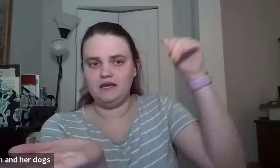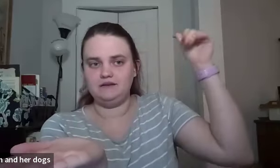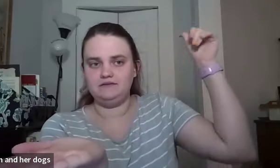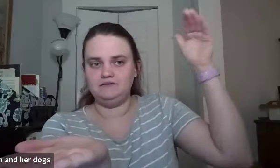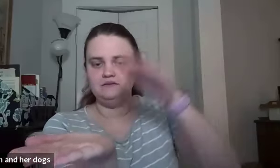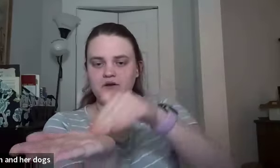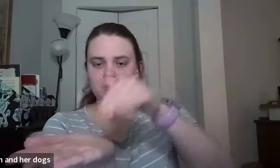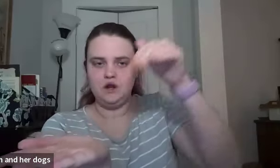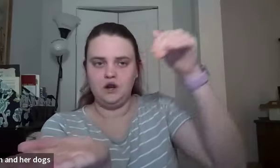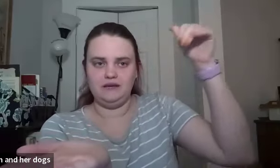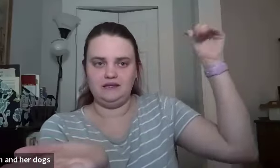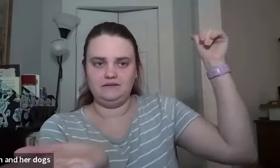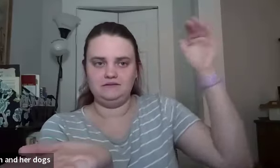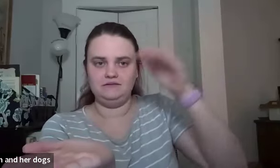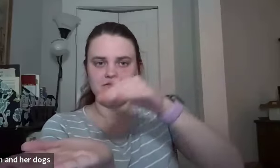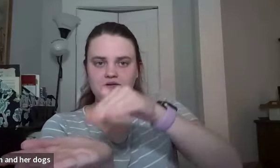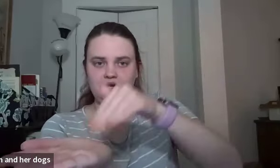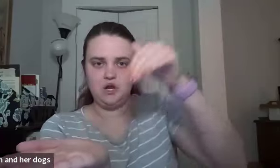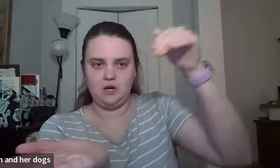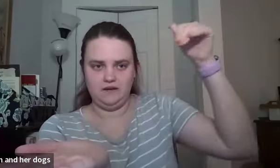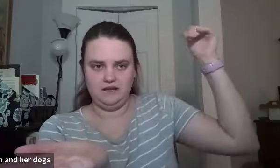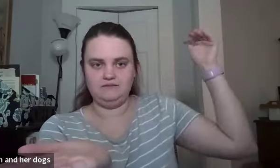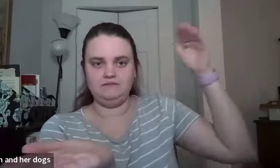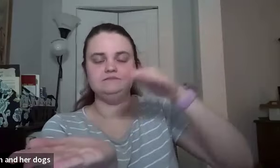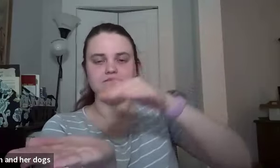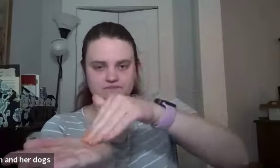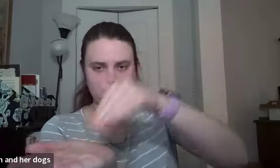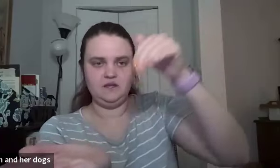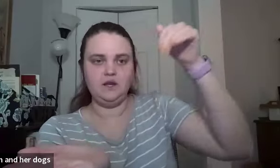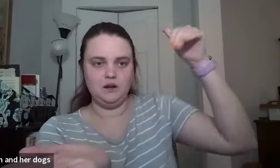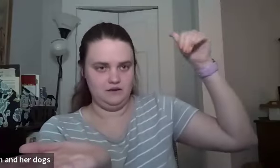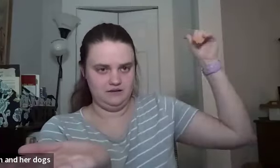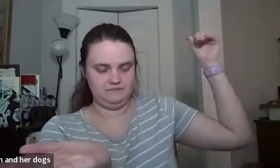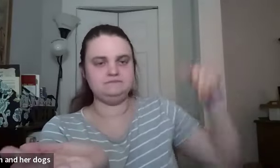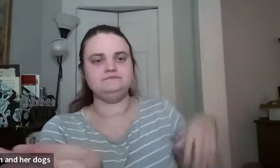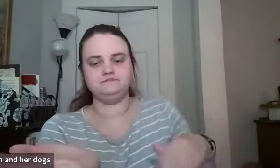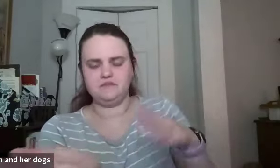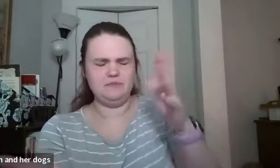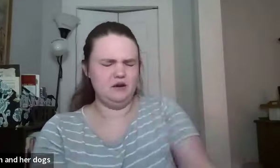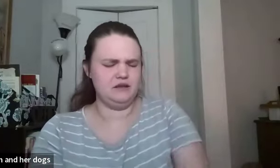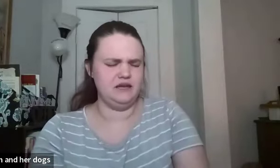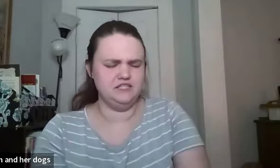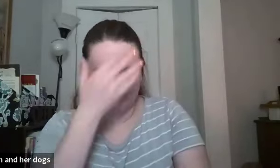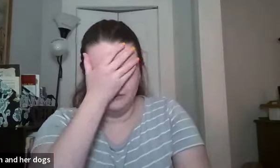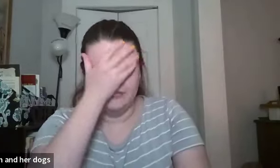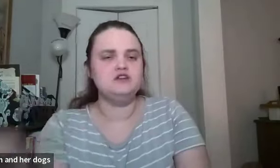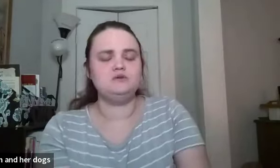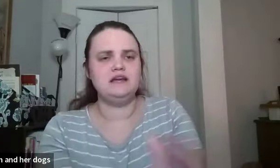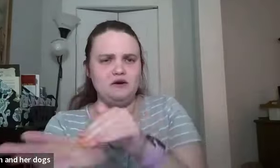hurricane, hurricane, hurricane, hurricane. I mean hurricane, geez Louise, tornado. I